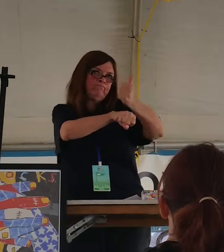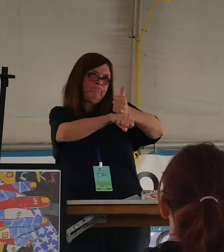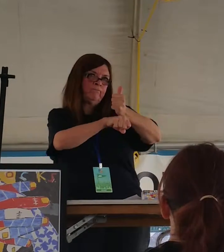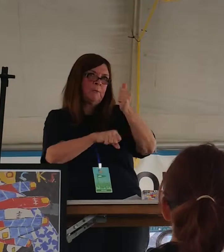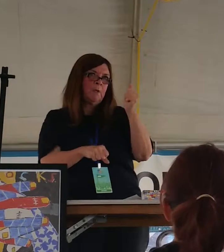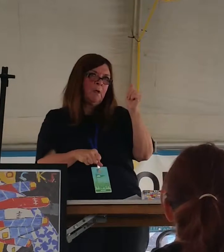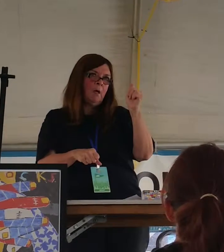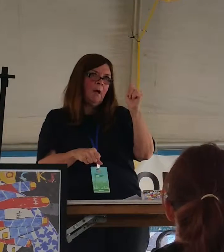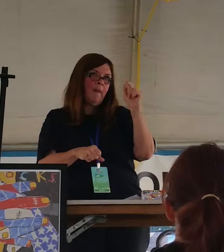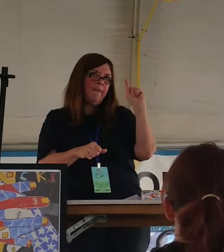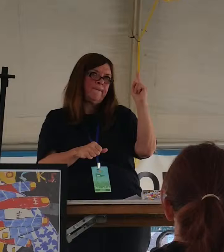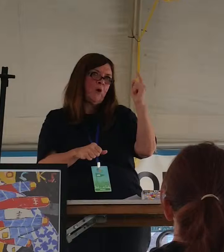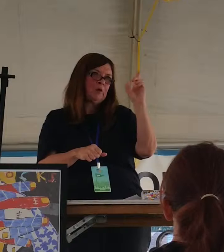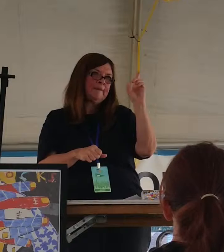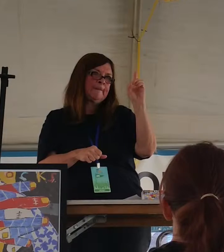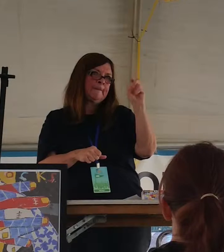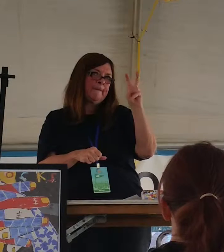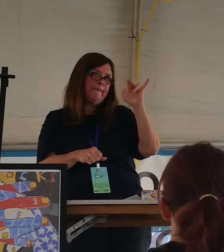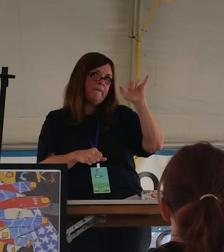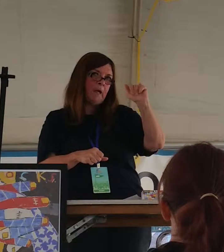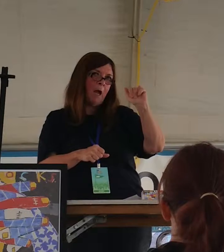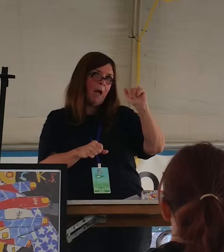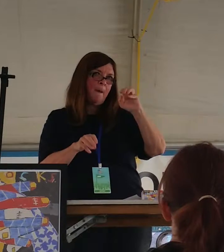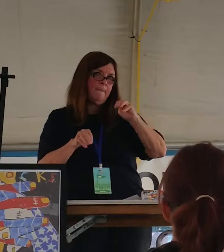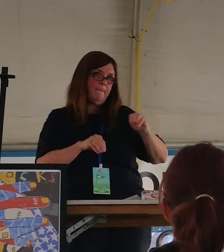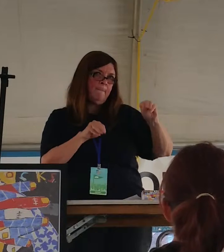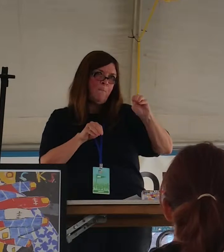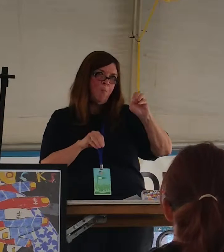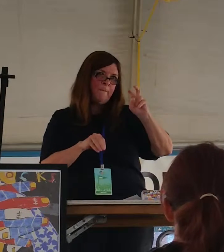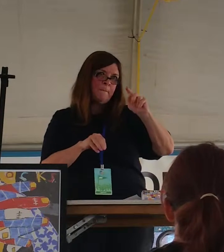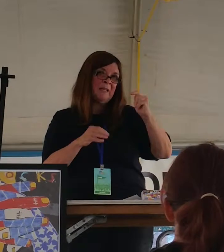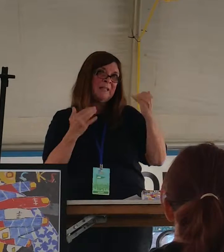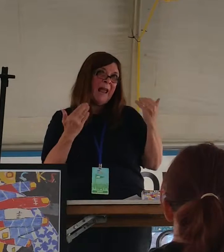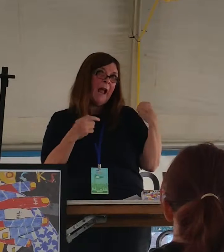Those were the first 2 out of 9 artists that set up the Divya movement.